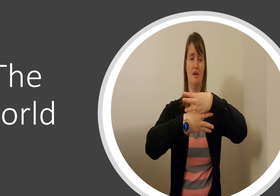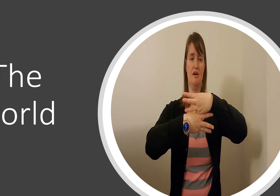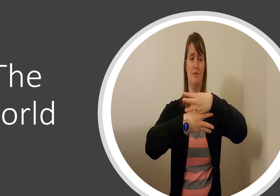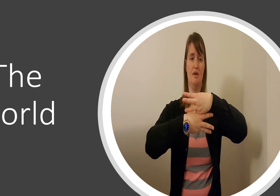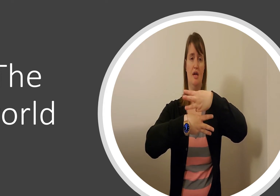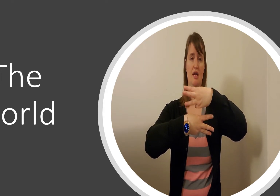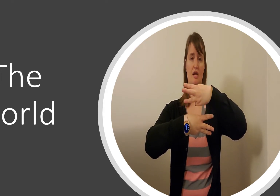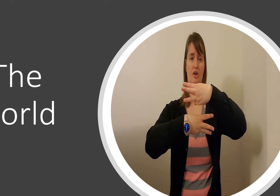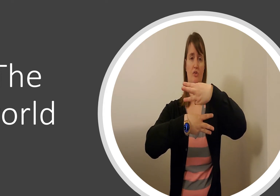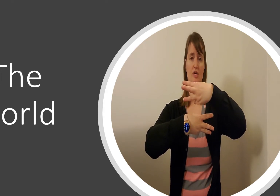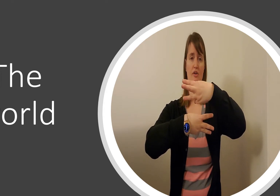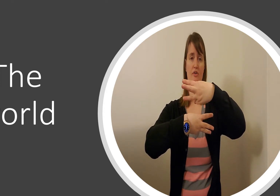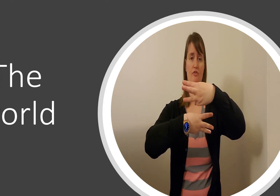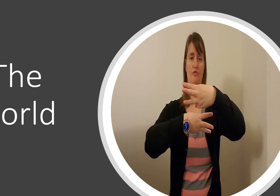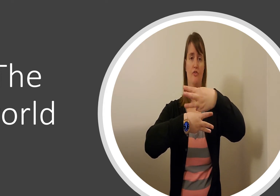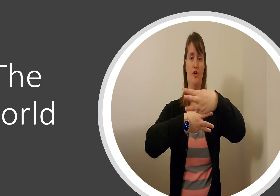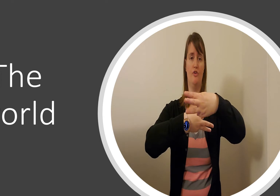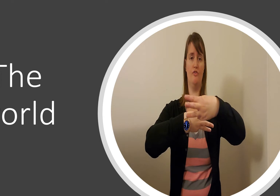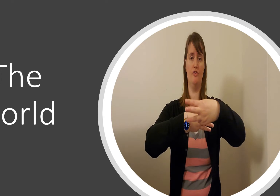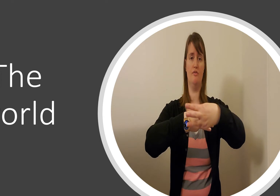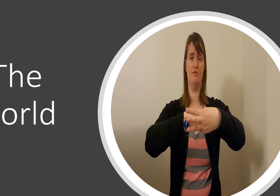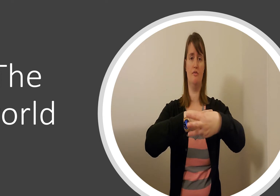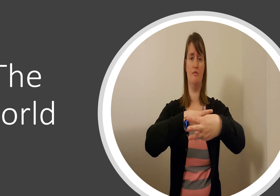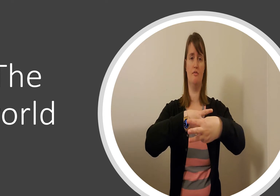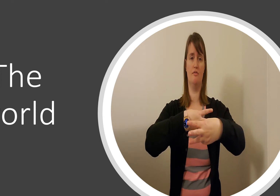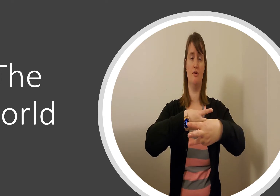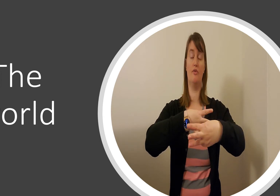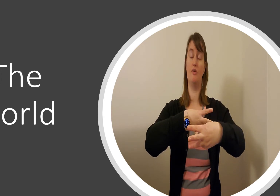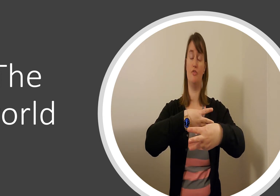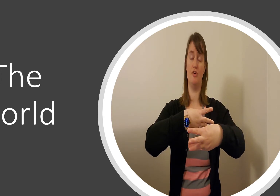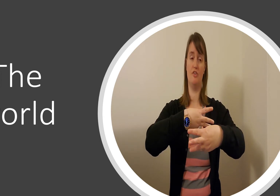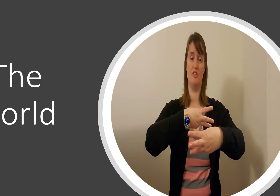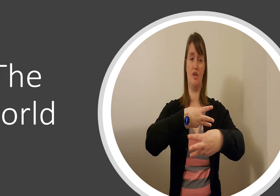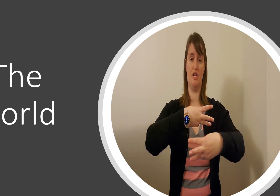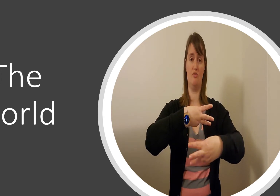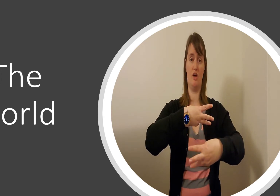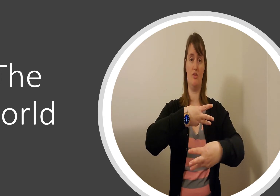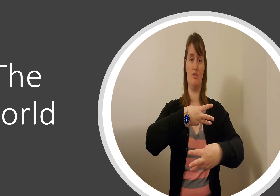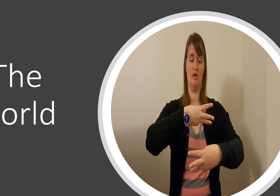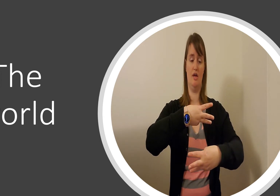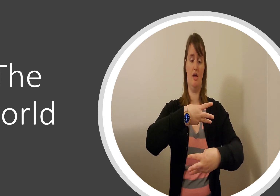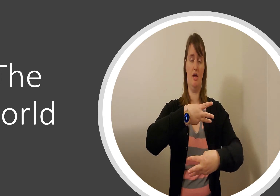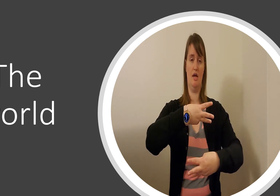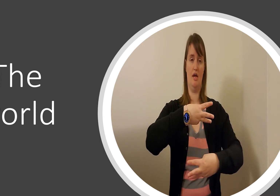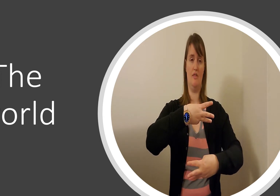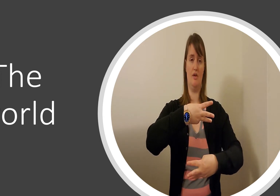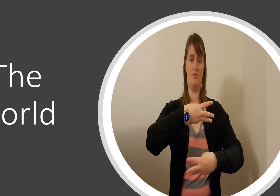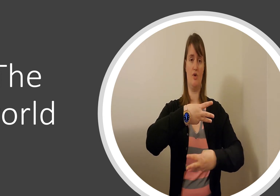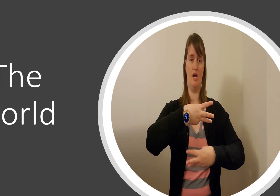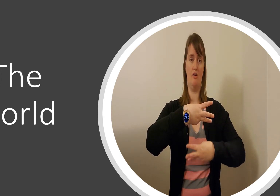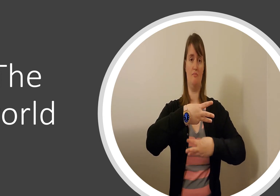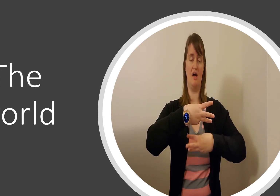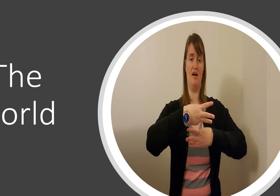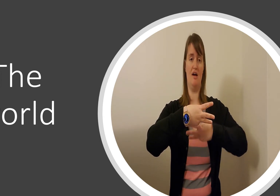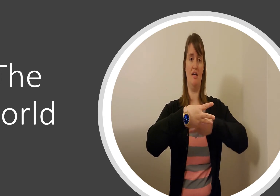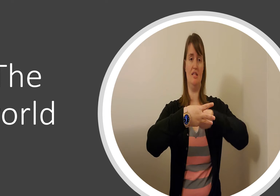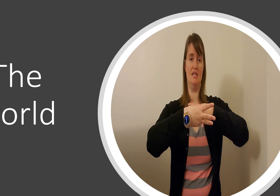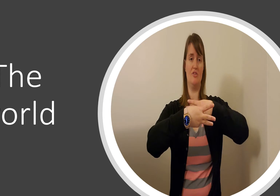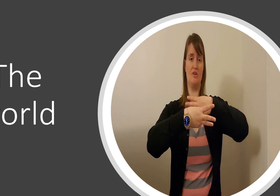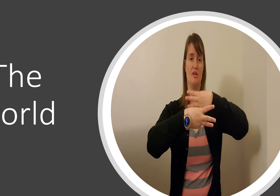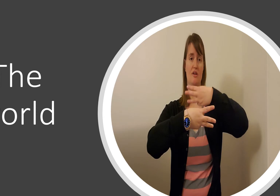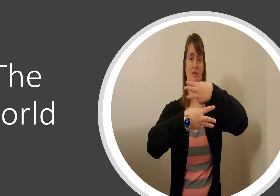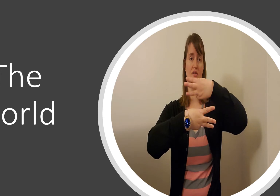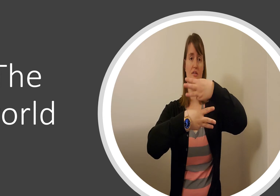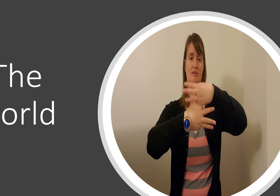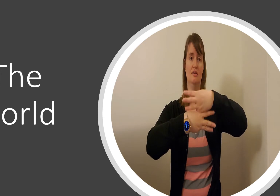on the top, and it goes out in front of you, or in front of the other hand rather, and then around and behind the